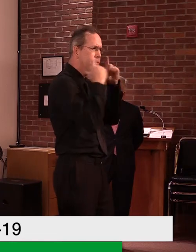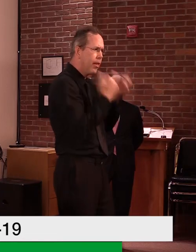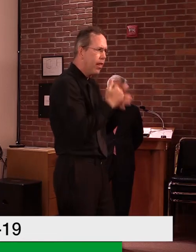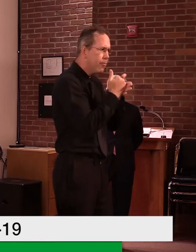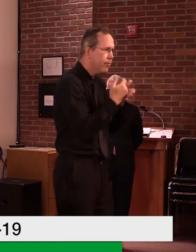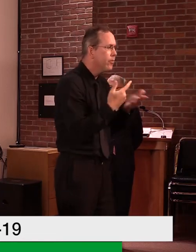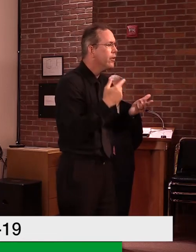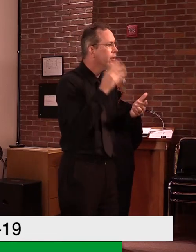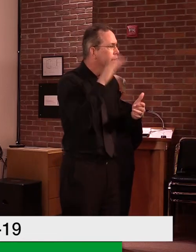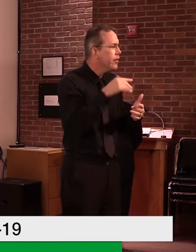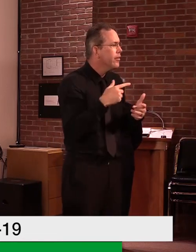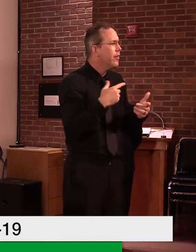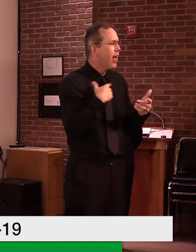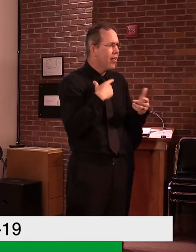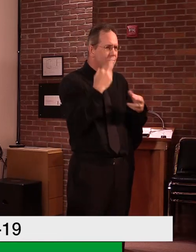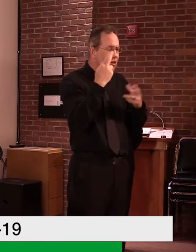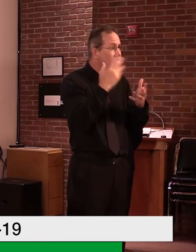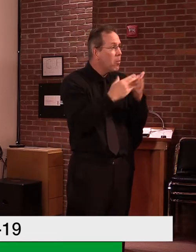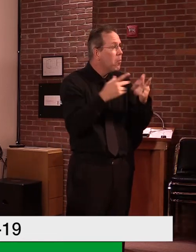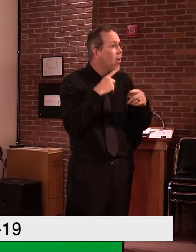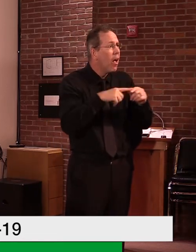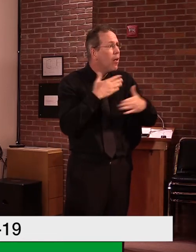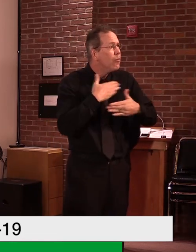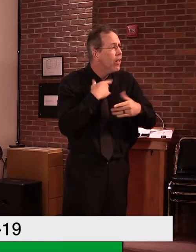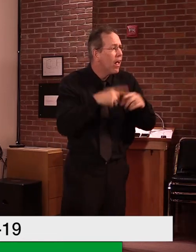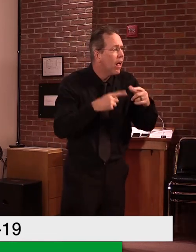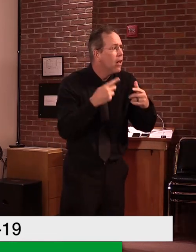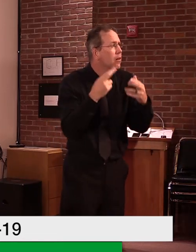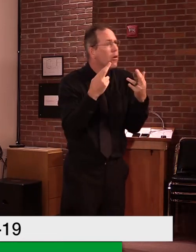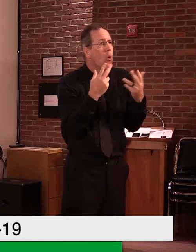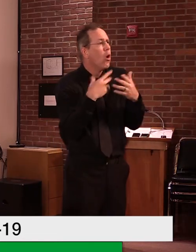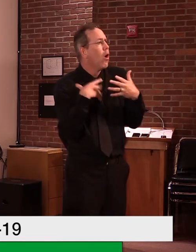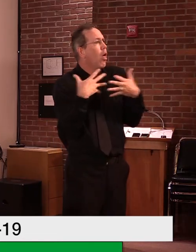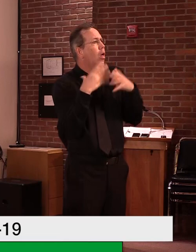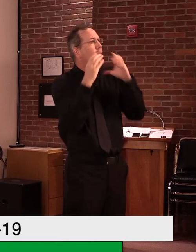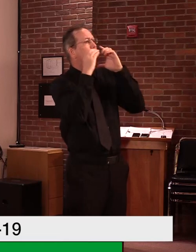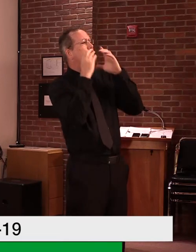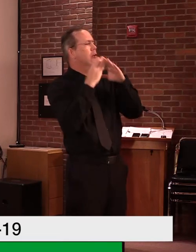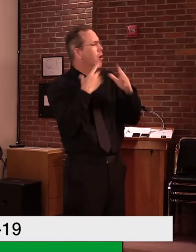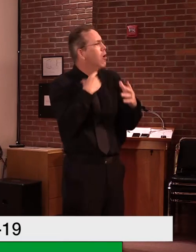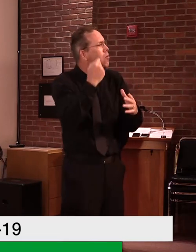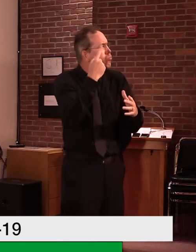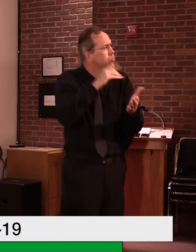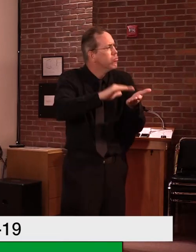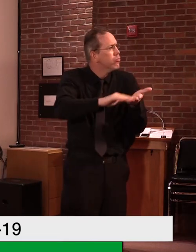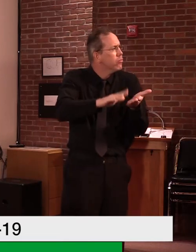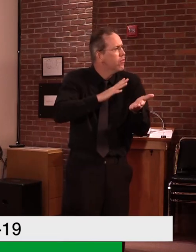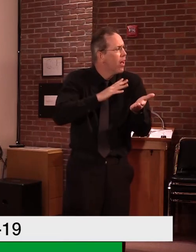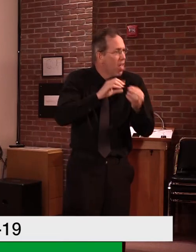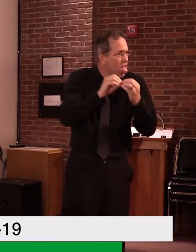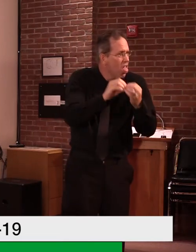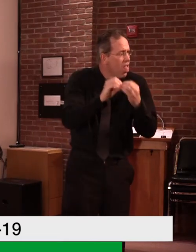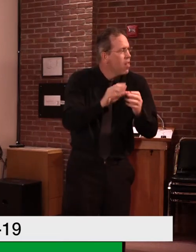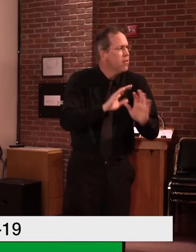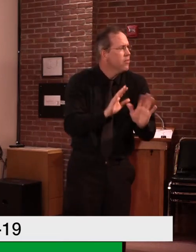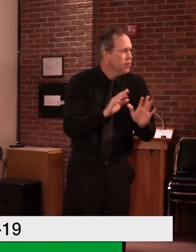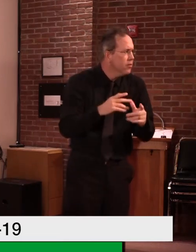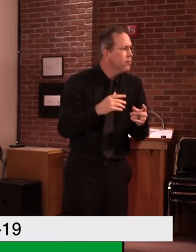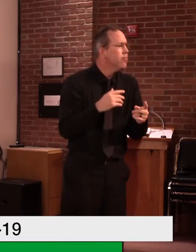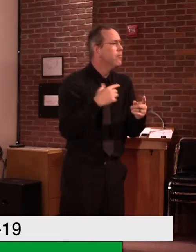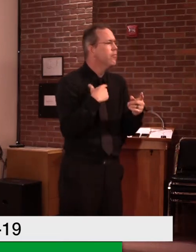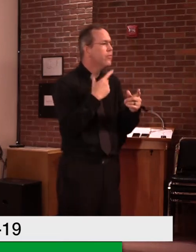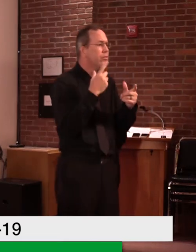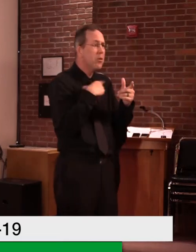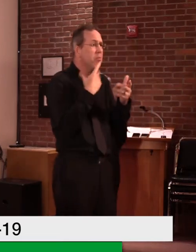health reasons like asthma or even claustrophobia. And there are times when a mask isn't necessary, even under this